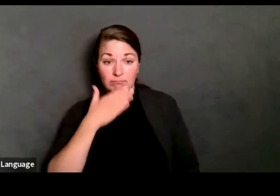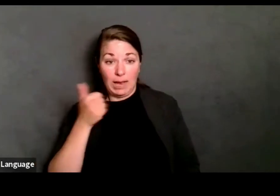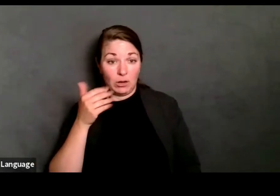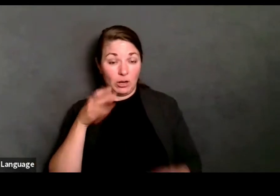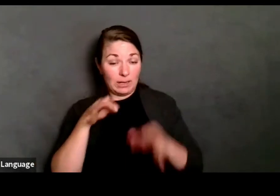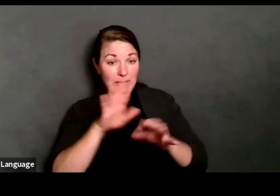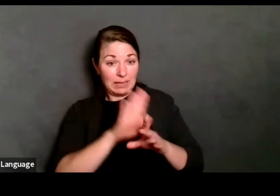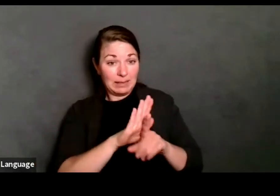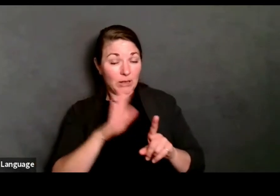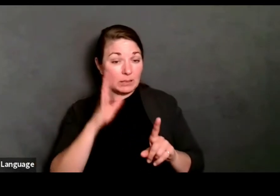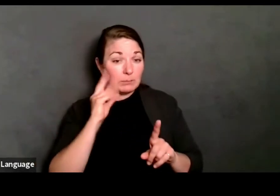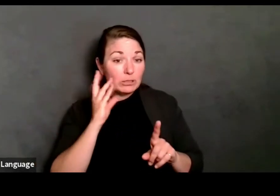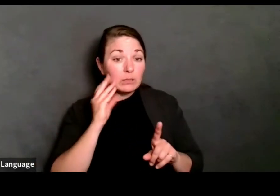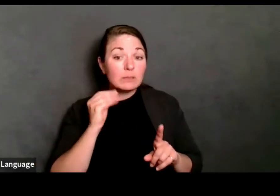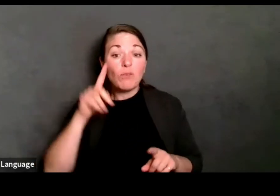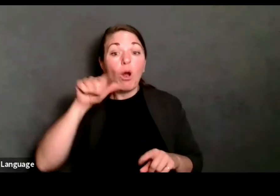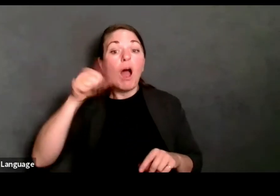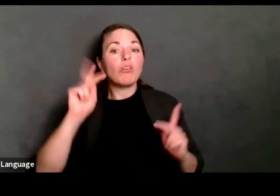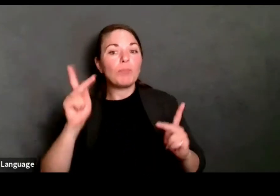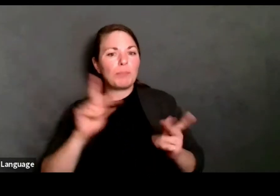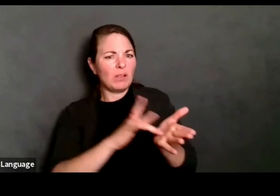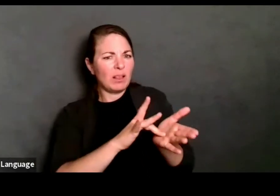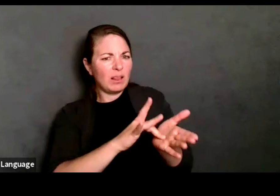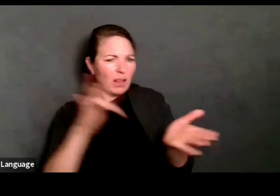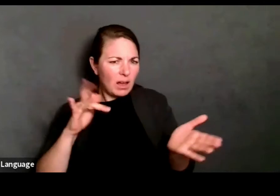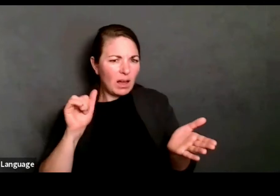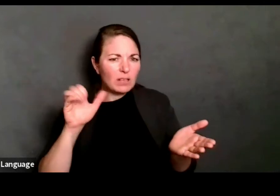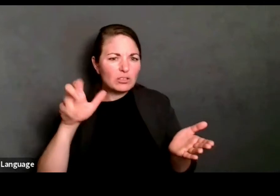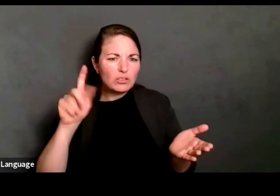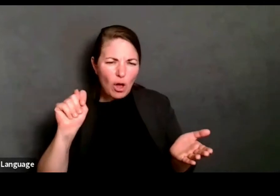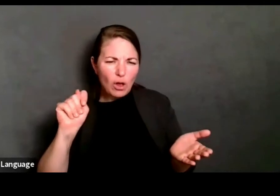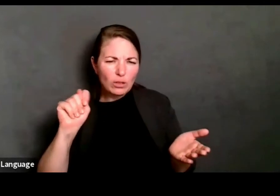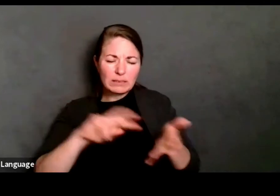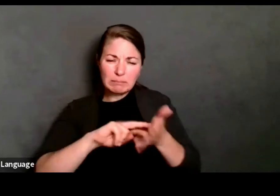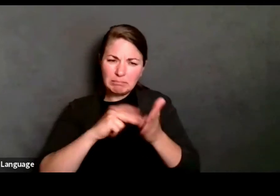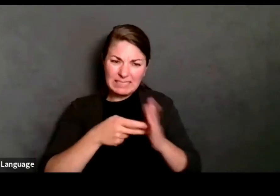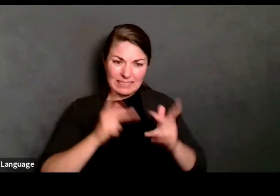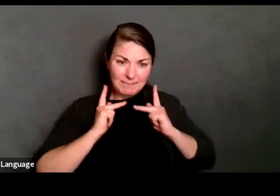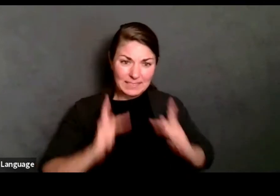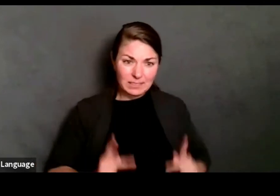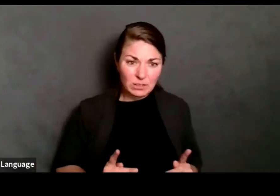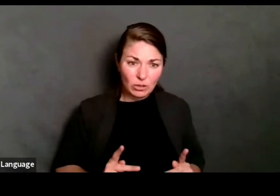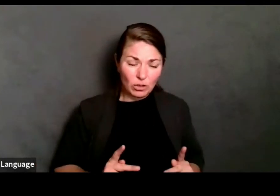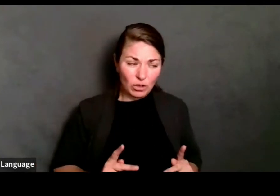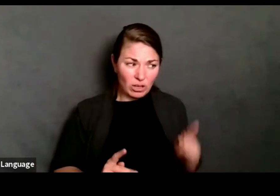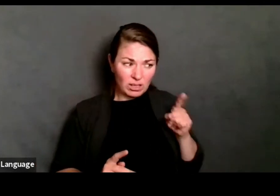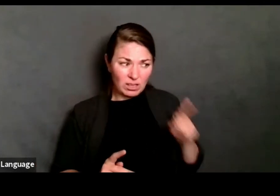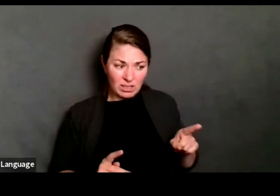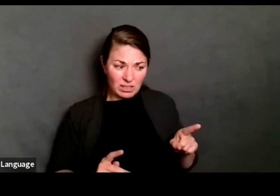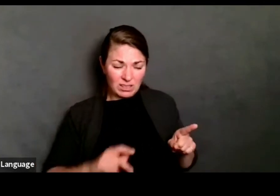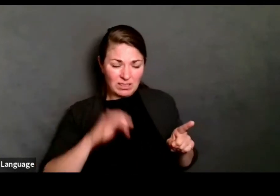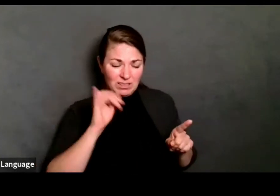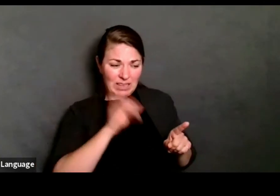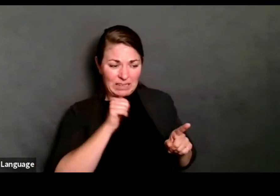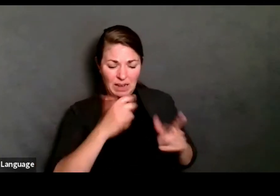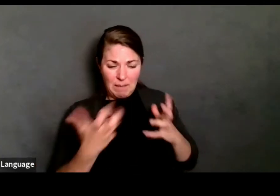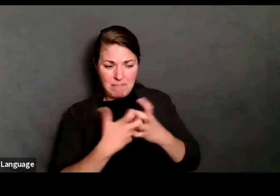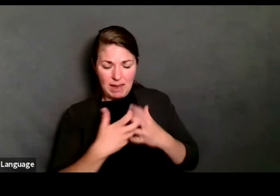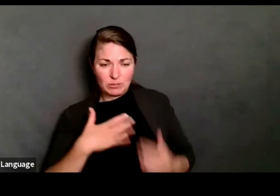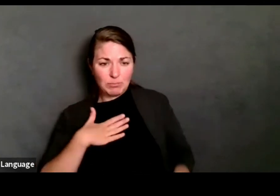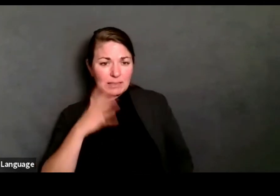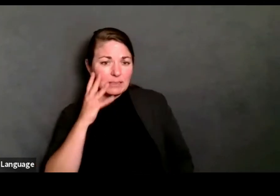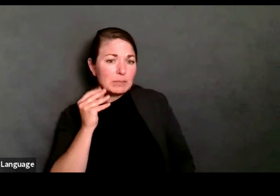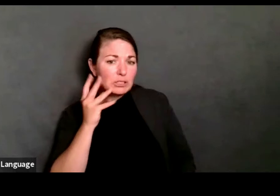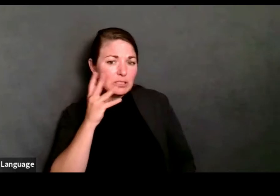of assault is so clearly physical in some way that doesn't match what they understand their own experience to